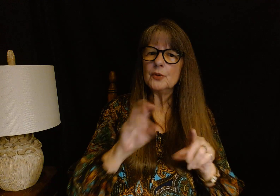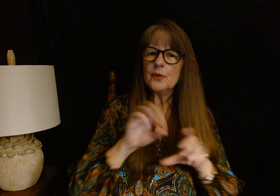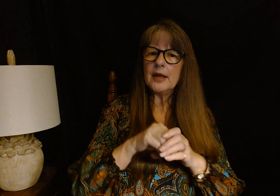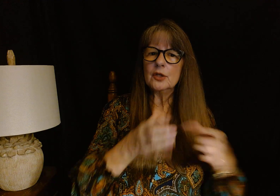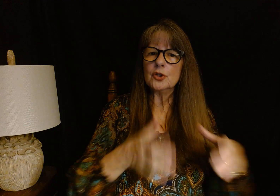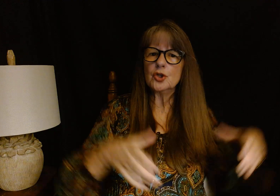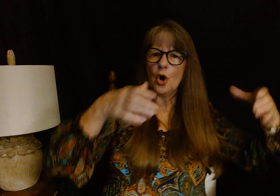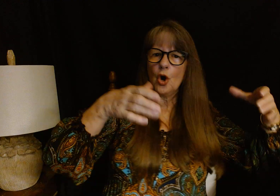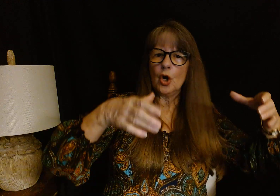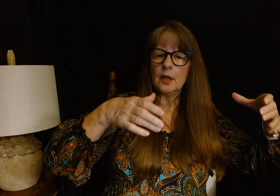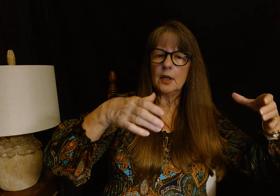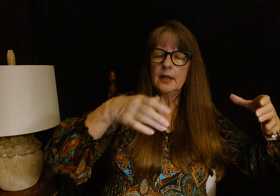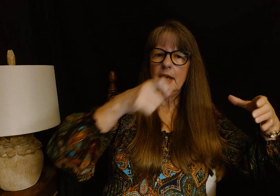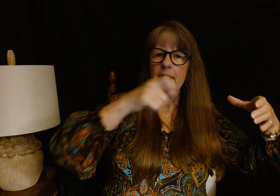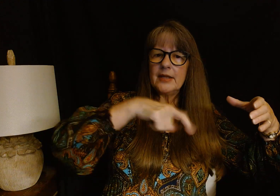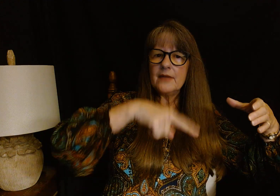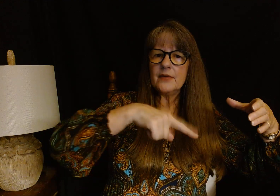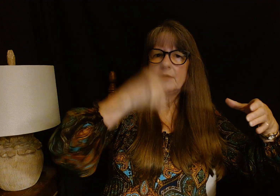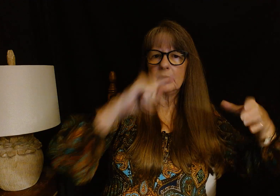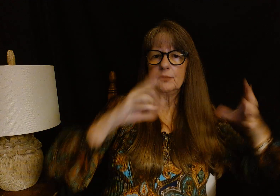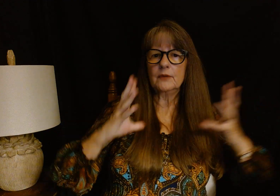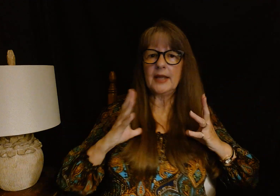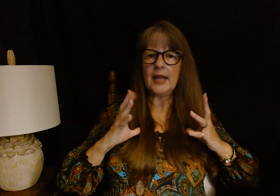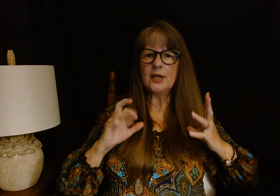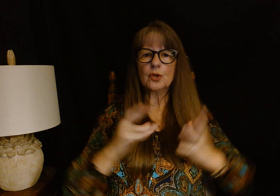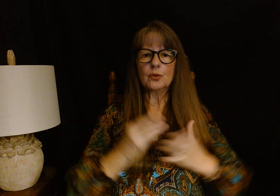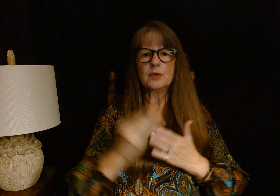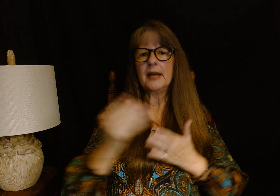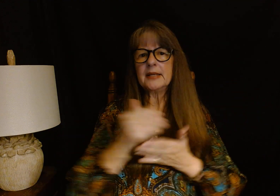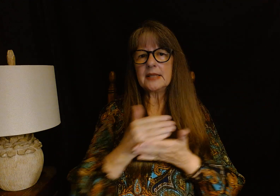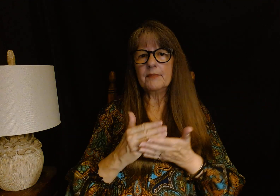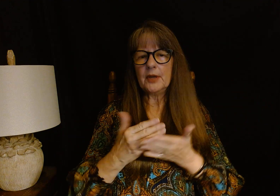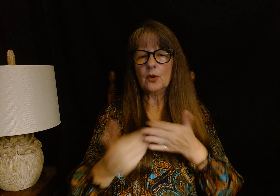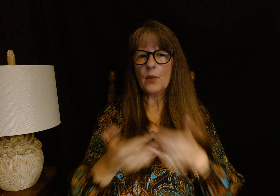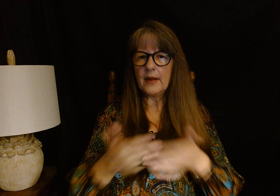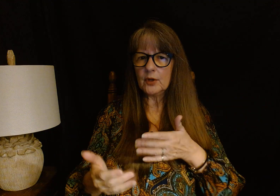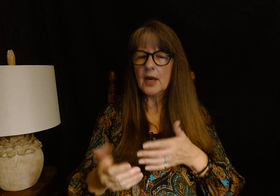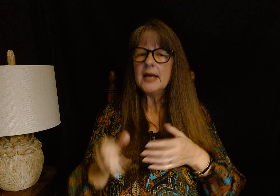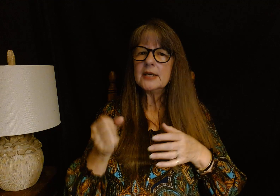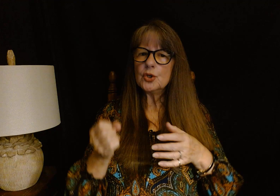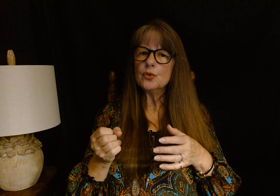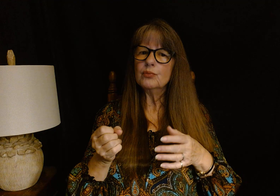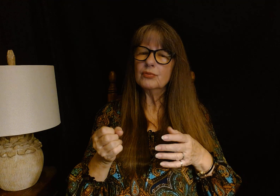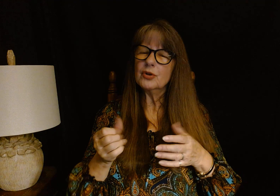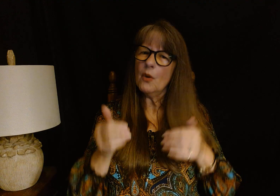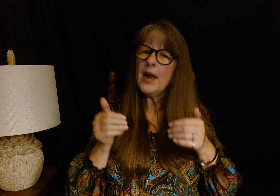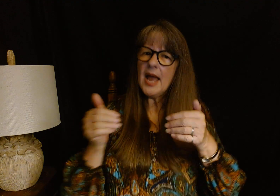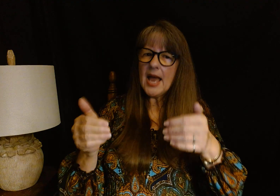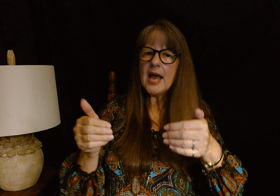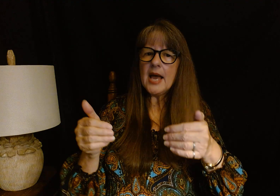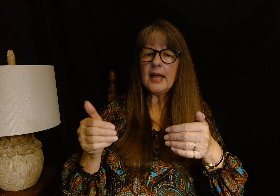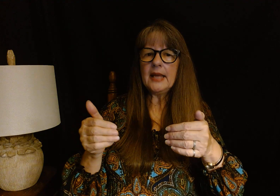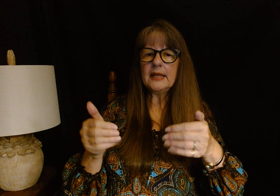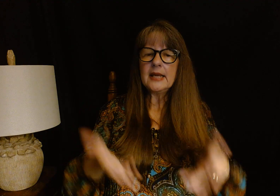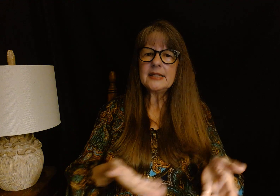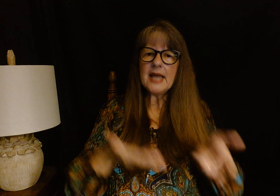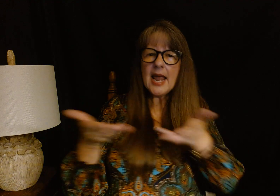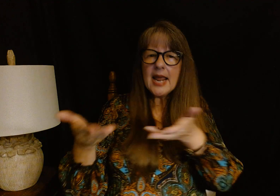in a jar, and they save it up, like, for a vacation or to buy something or whatever, to go ahead and take